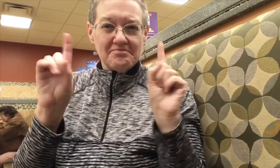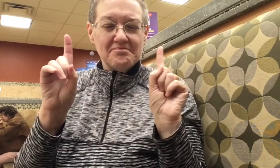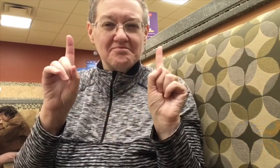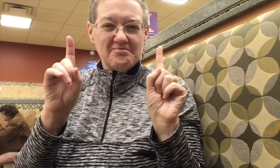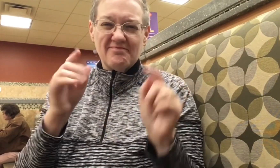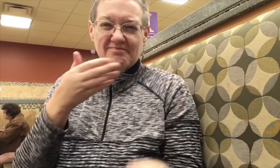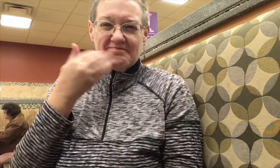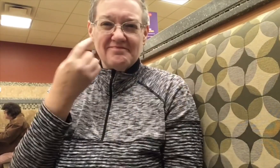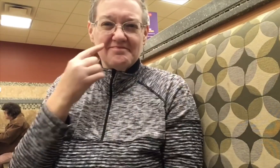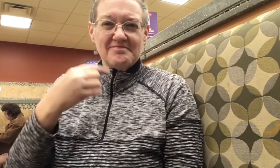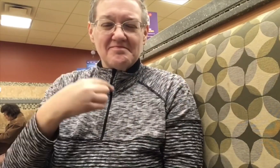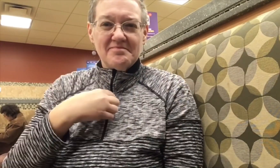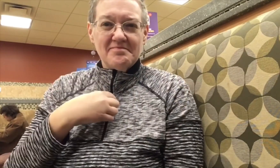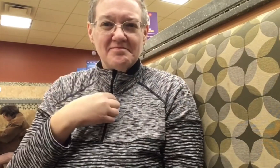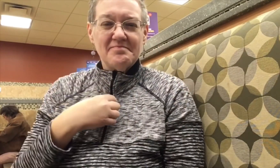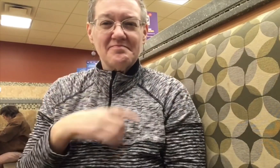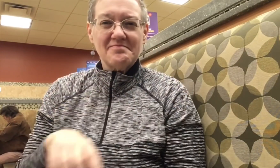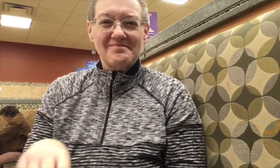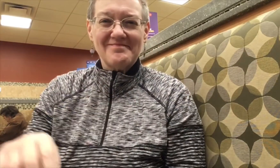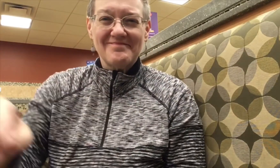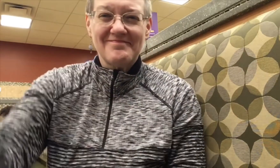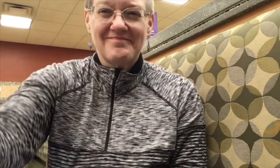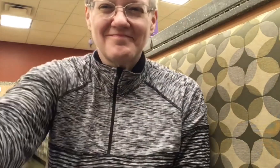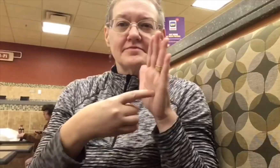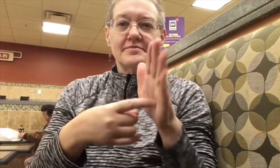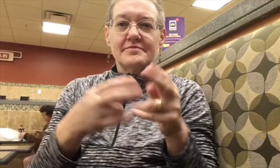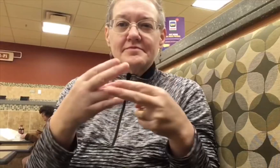a keto approach very simple. That's what works for me.